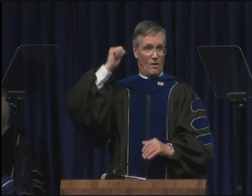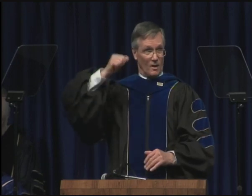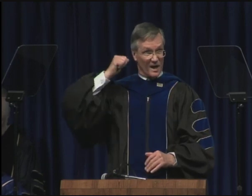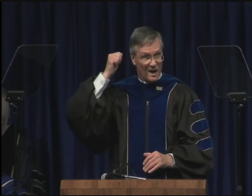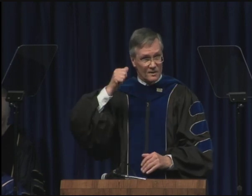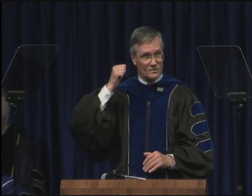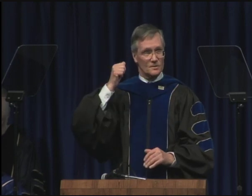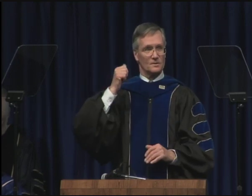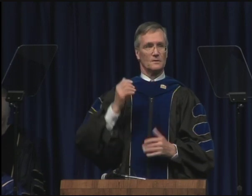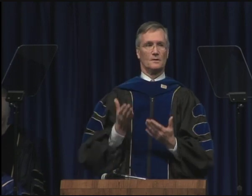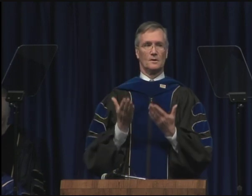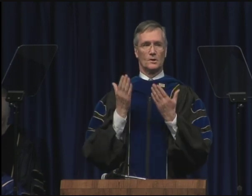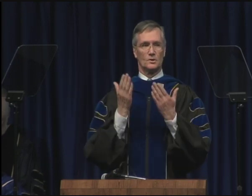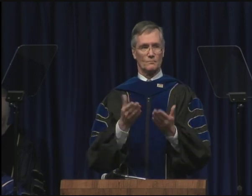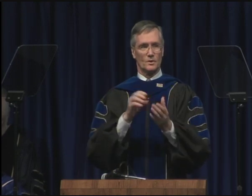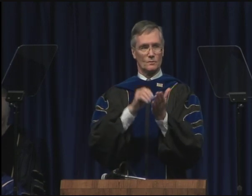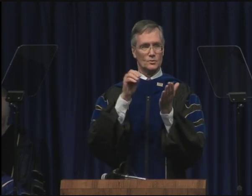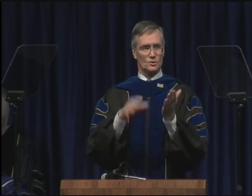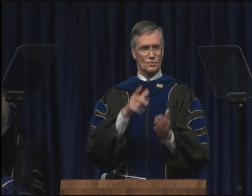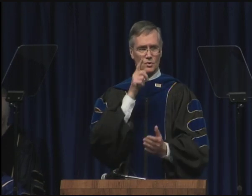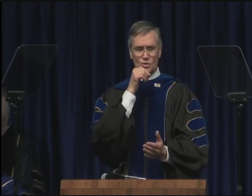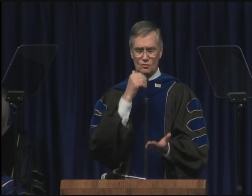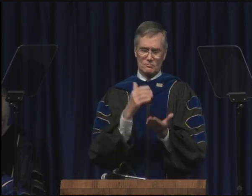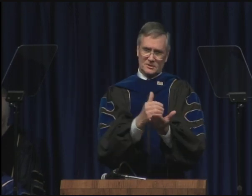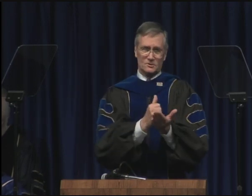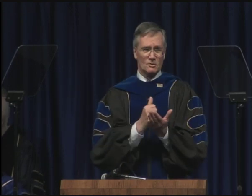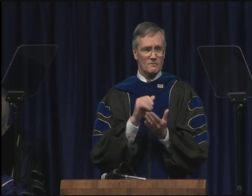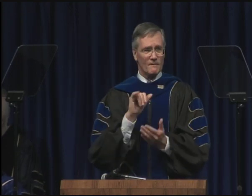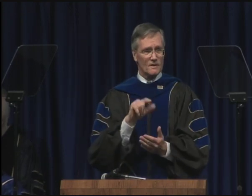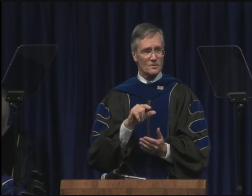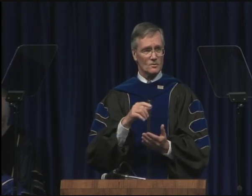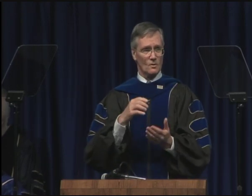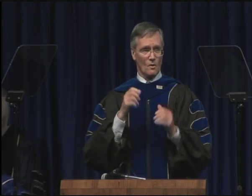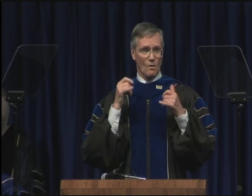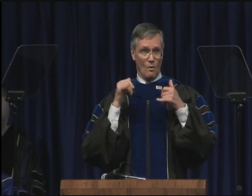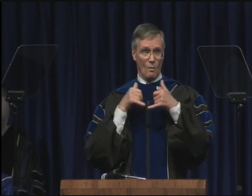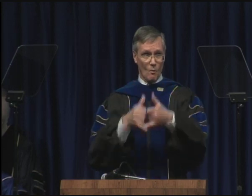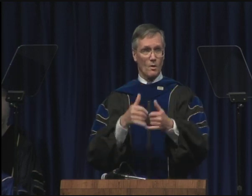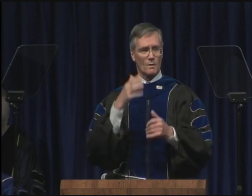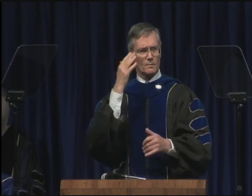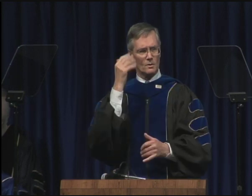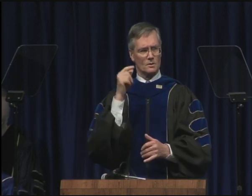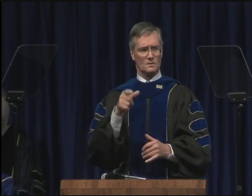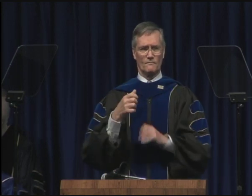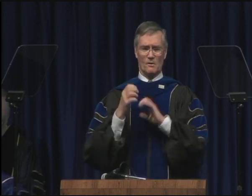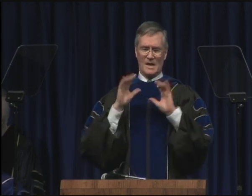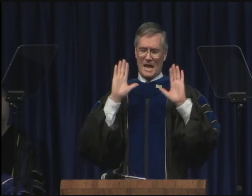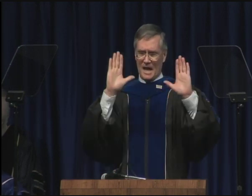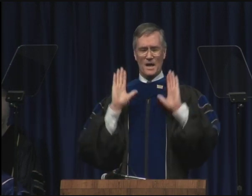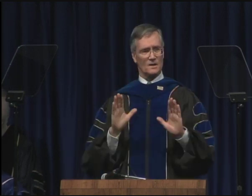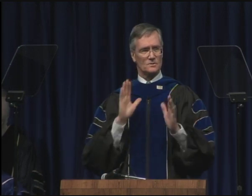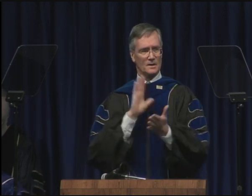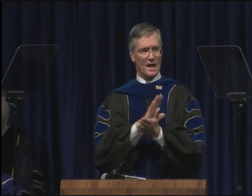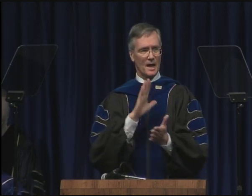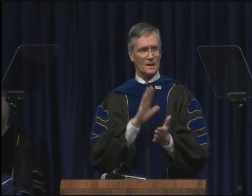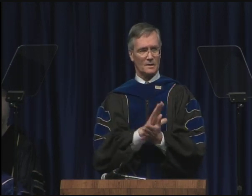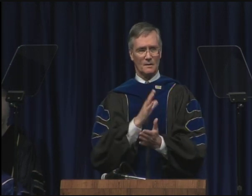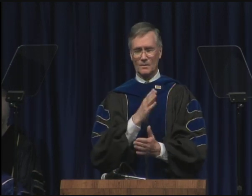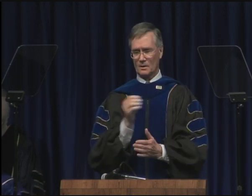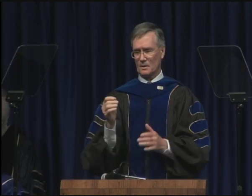The award for excellence in audiology is presented to a student who deserves this award because of her